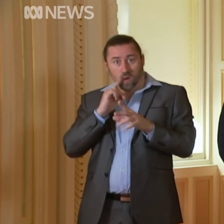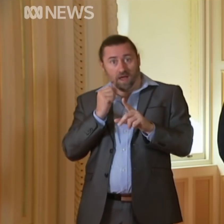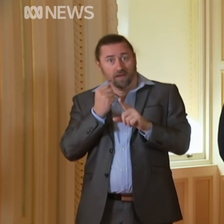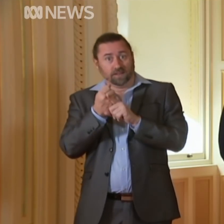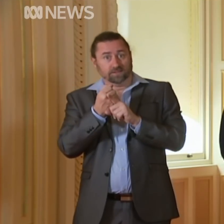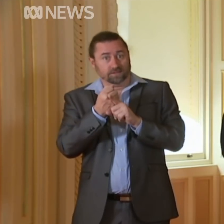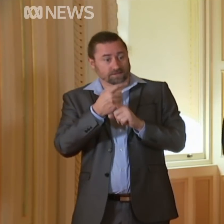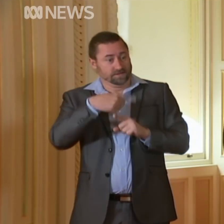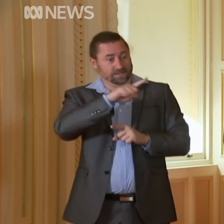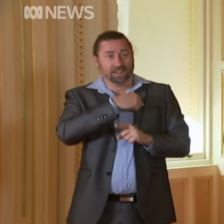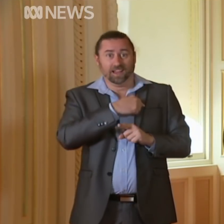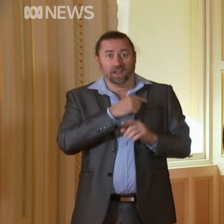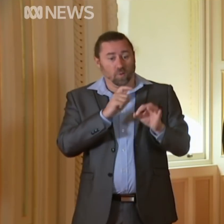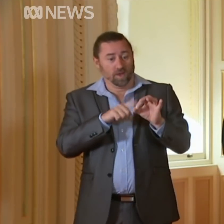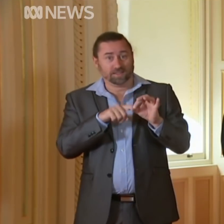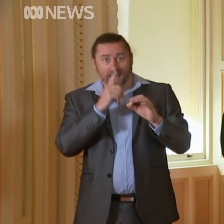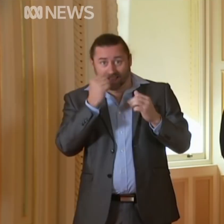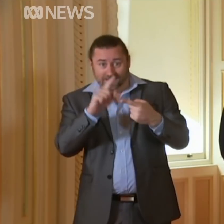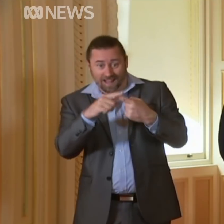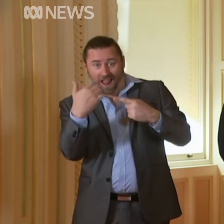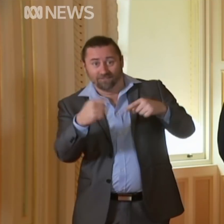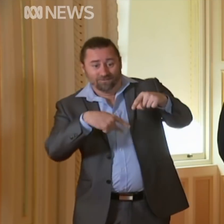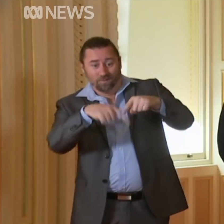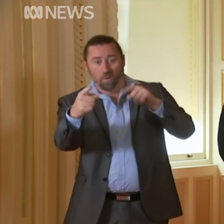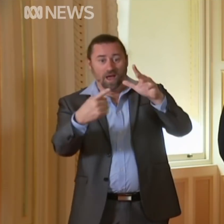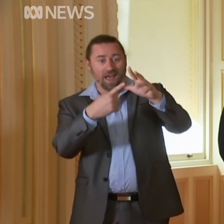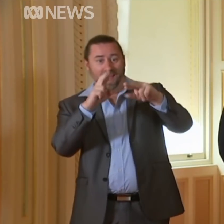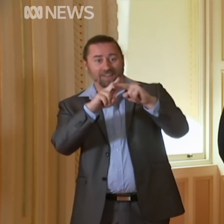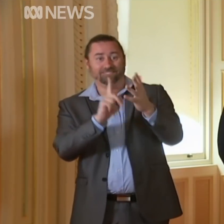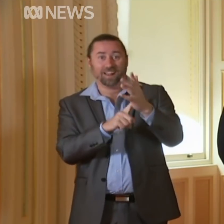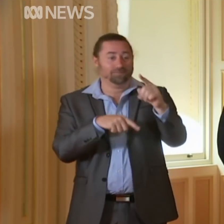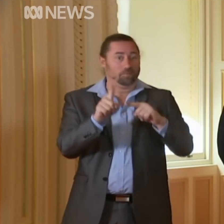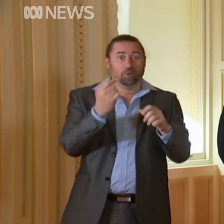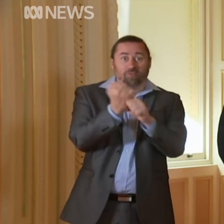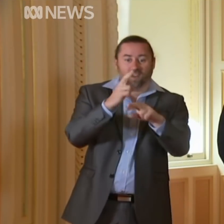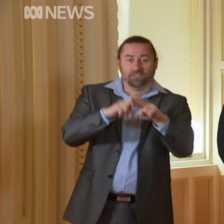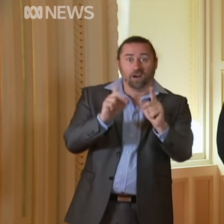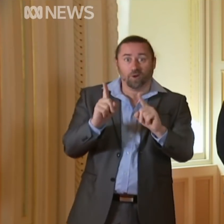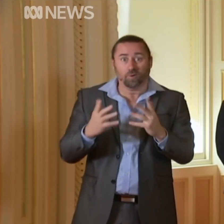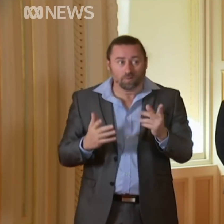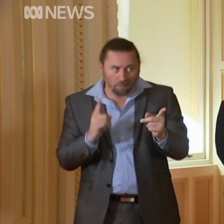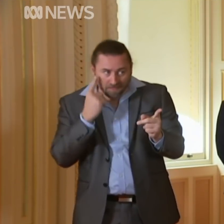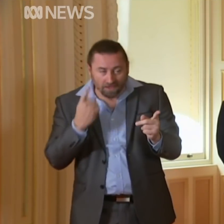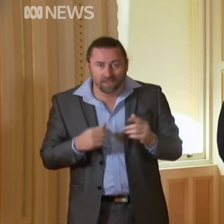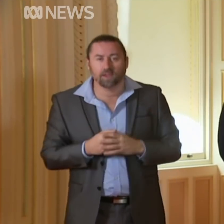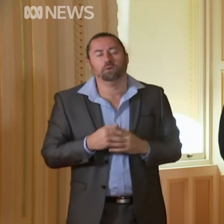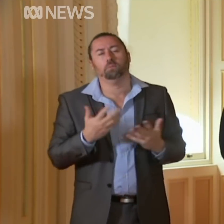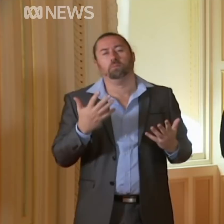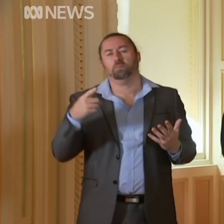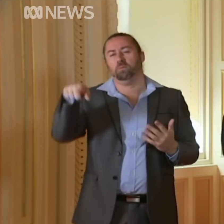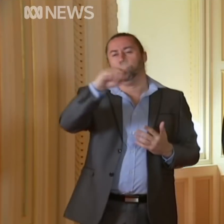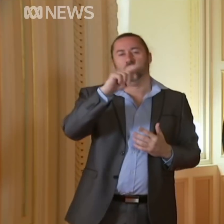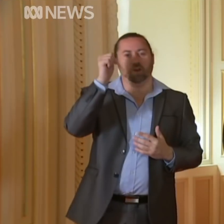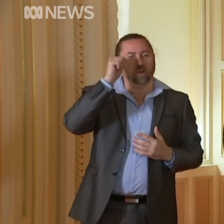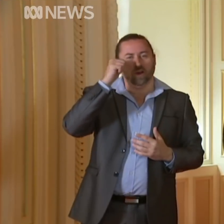press conference there, being led by the Premier, Annastacia Palaszczuk there, just updating the nation that there are now 16 active cases